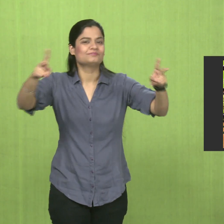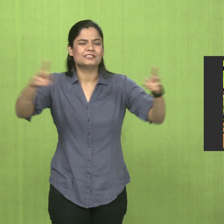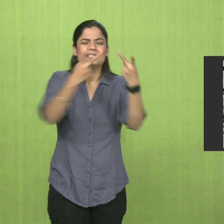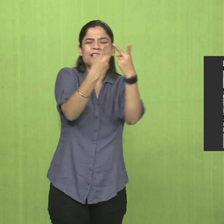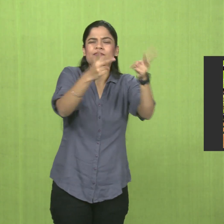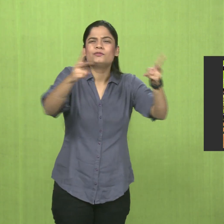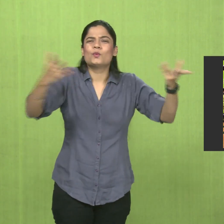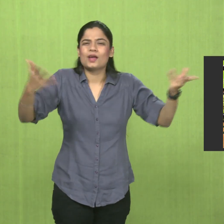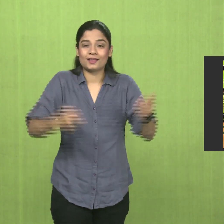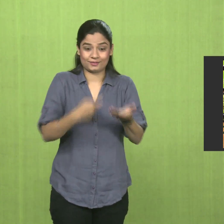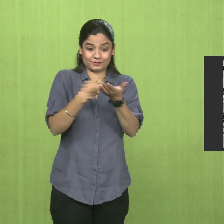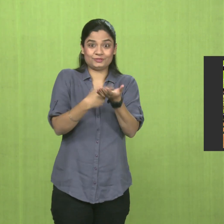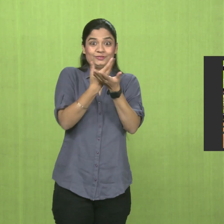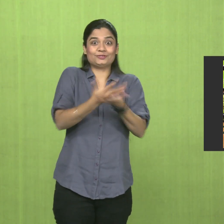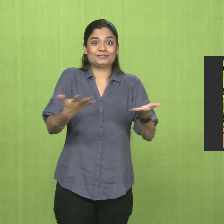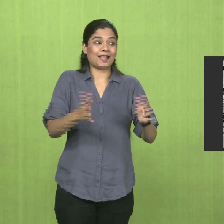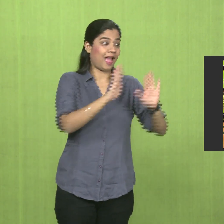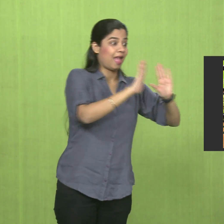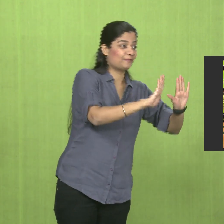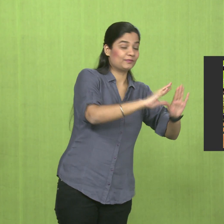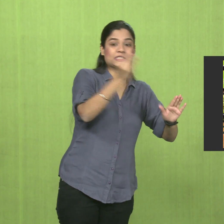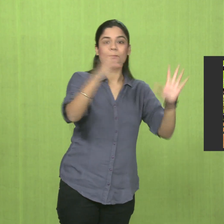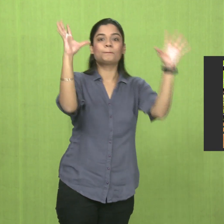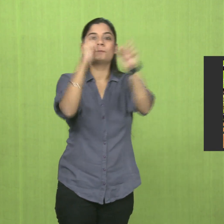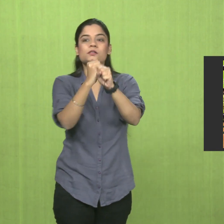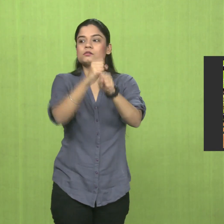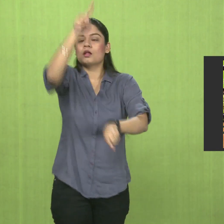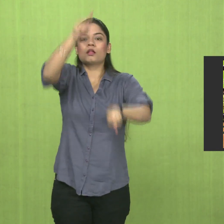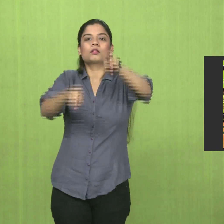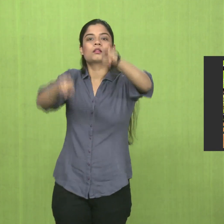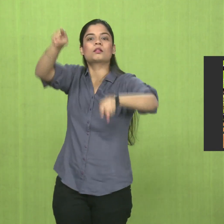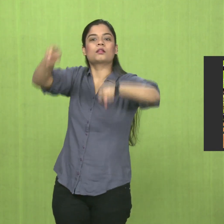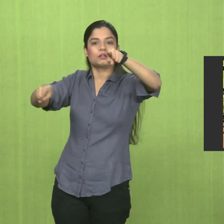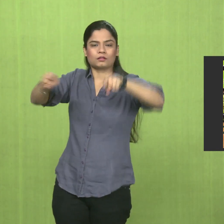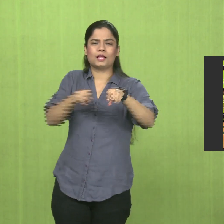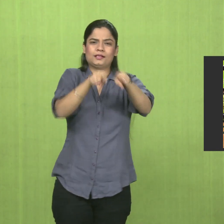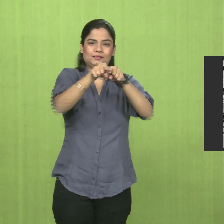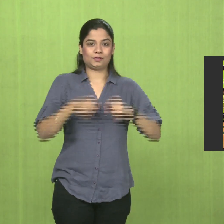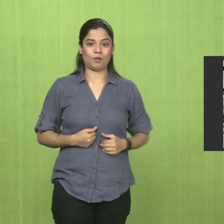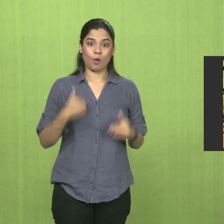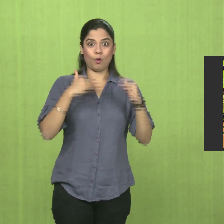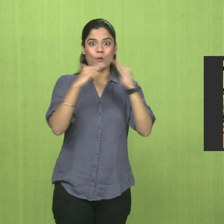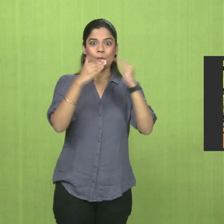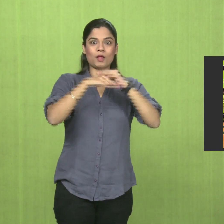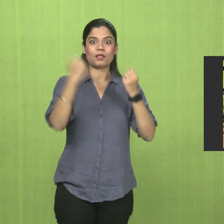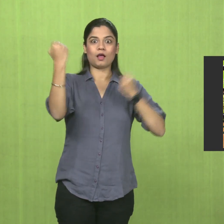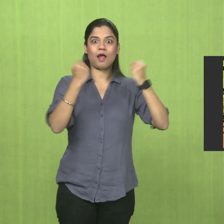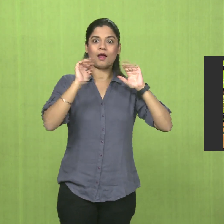Every family has different availability of resources. Some family has more resources, some family has less resources.